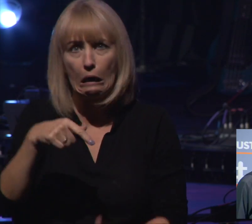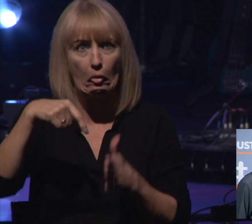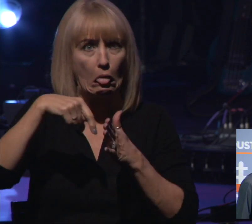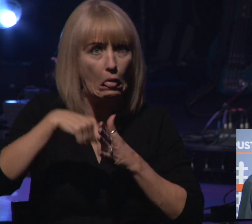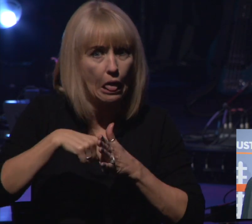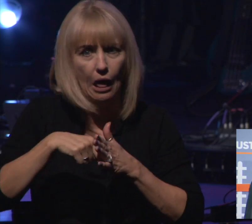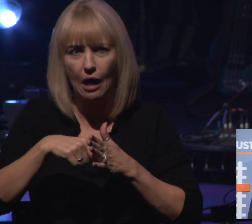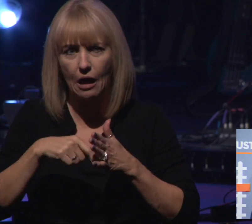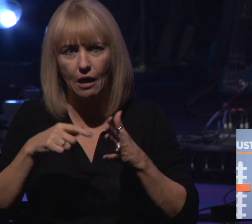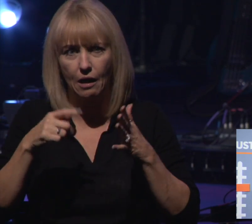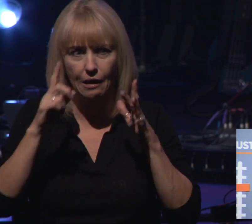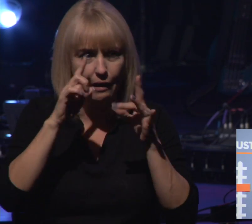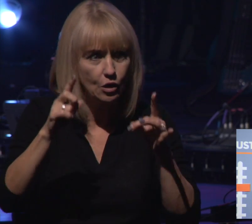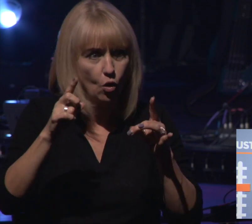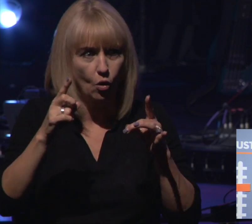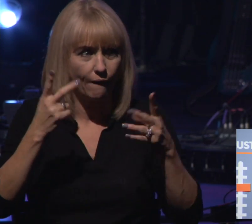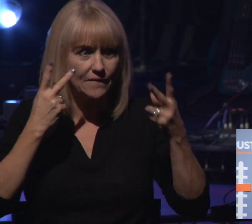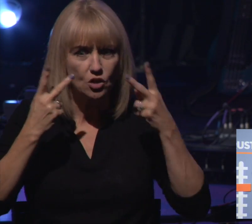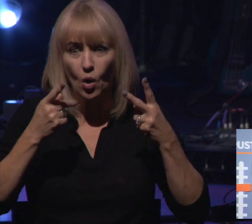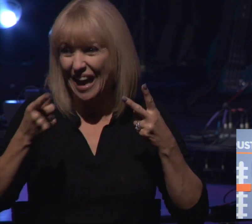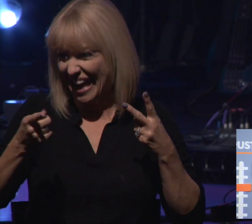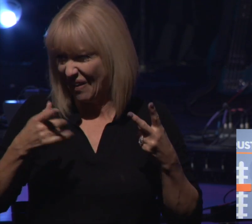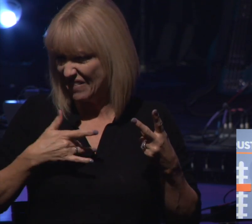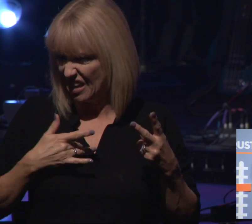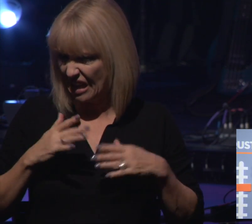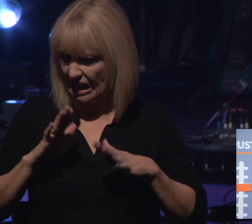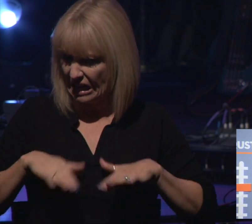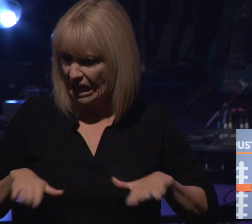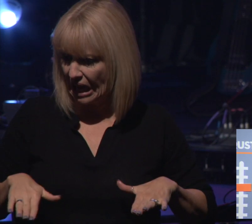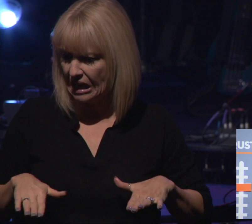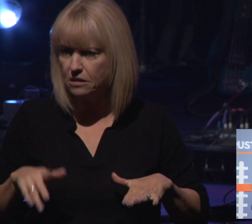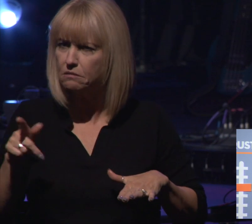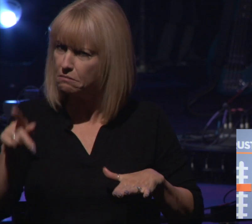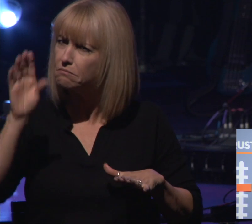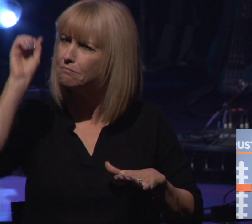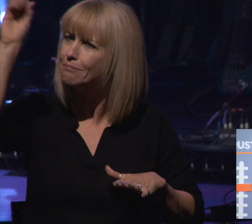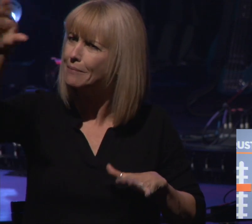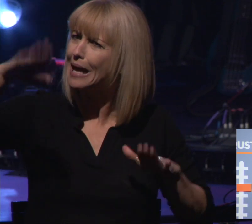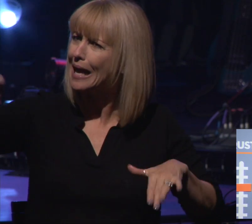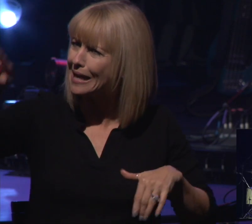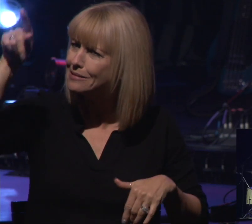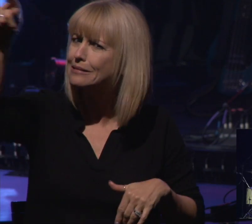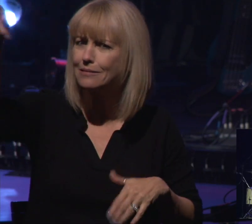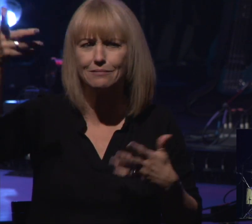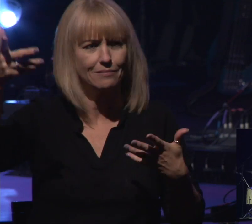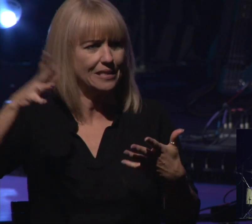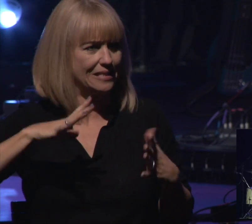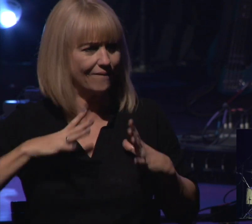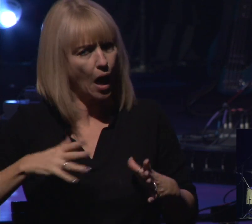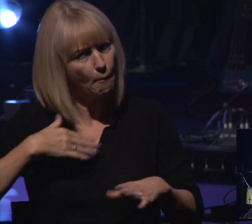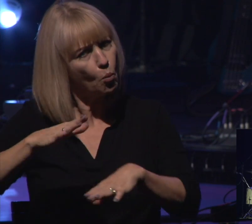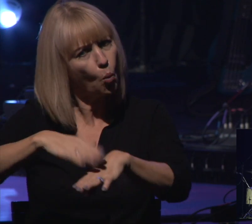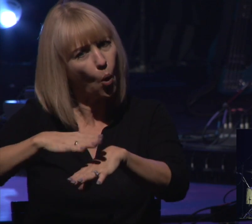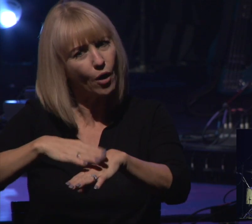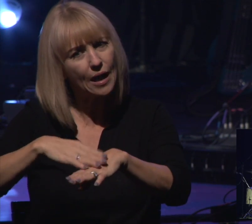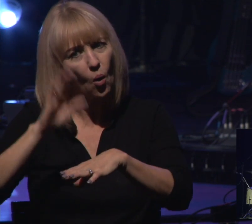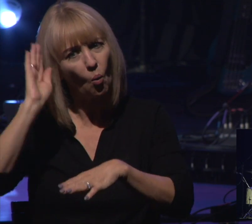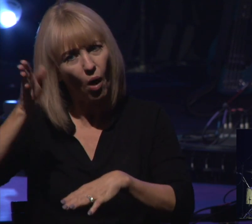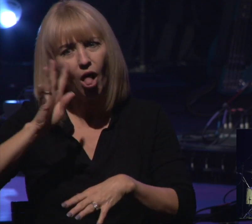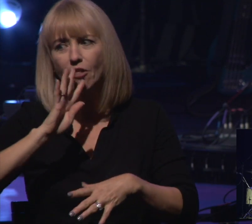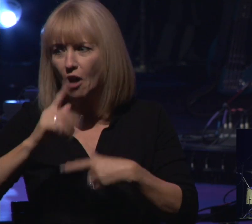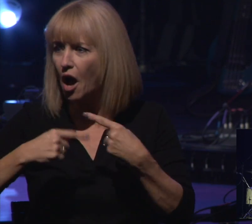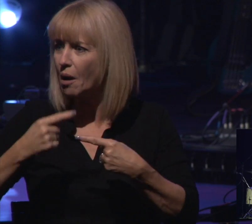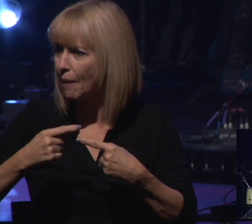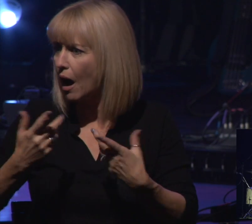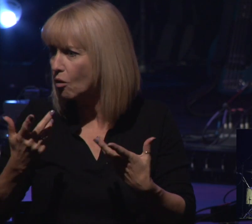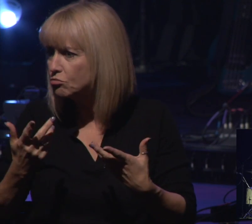get real graphic, but we will be talking about this. And so if you're uncomfortable with your children, we have a great children's ministry going on. Just want you to know, there's a little warning